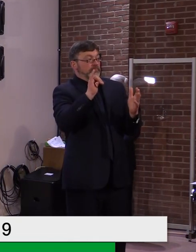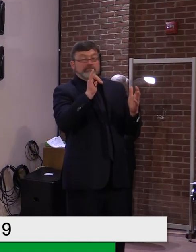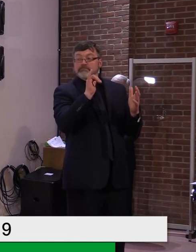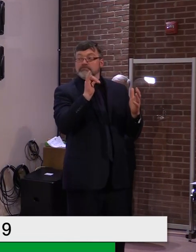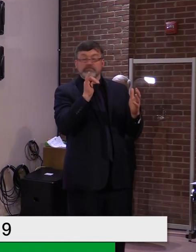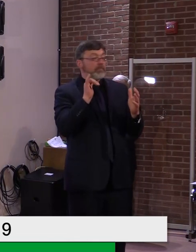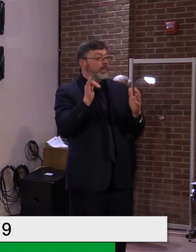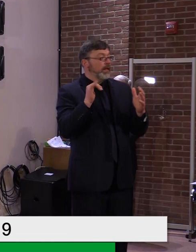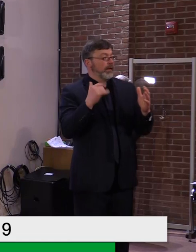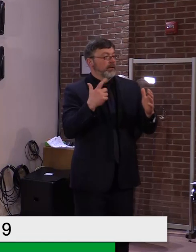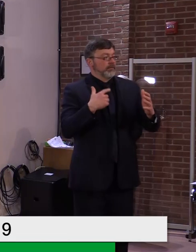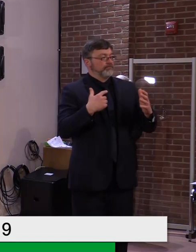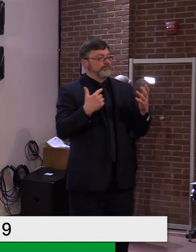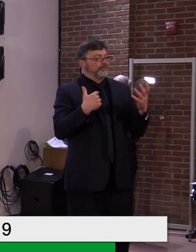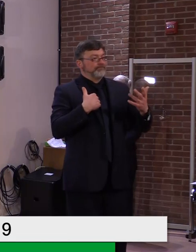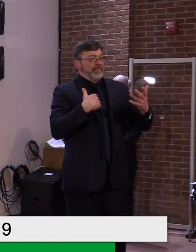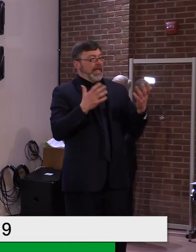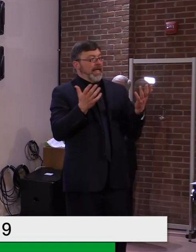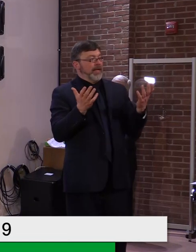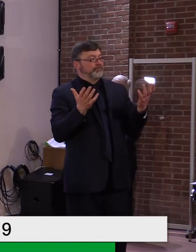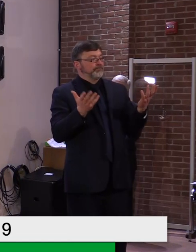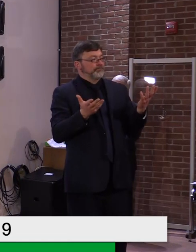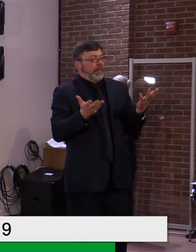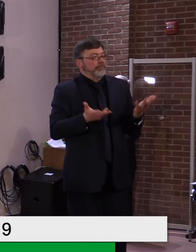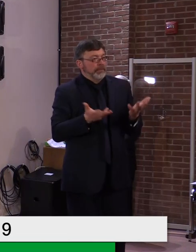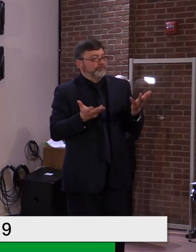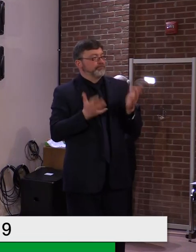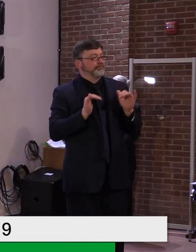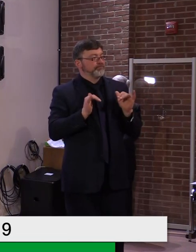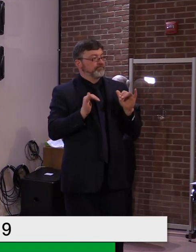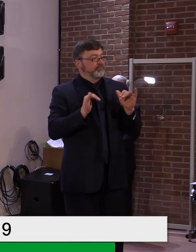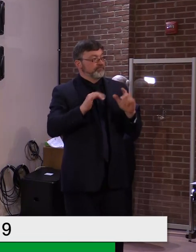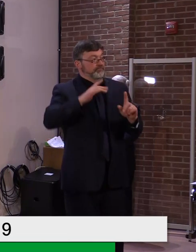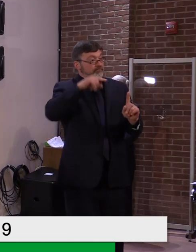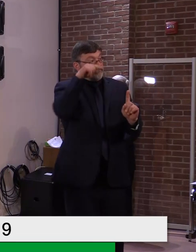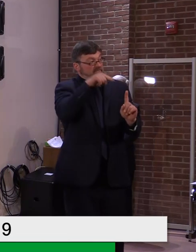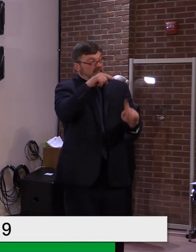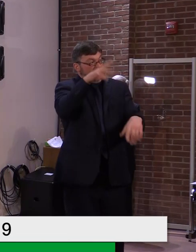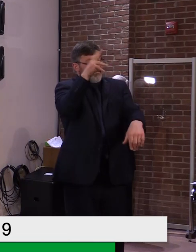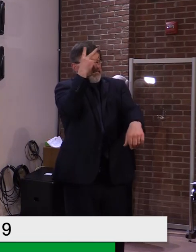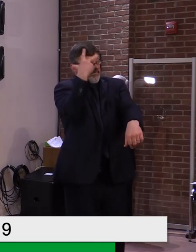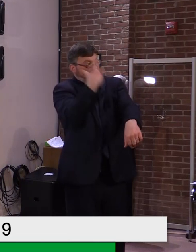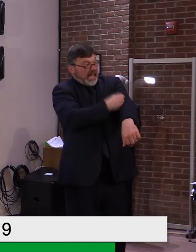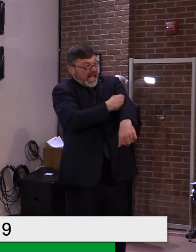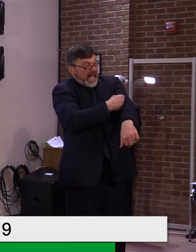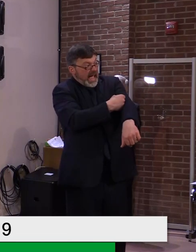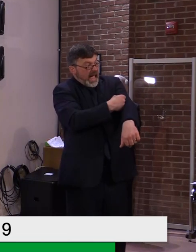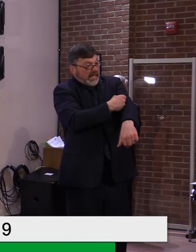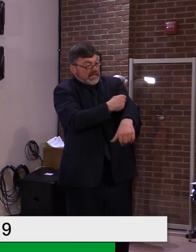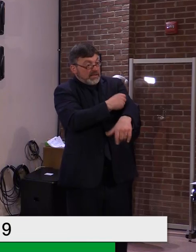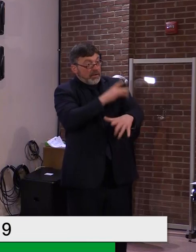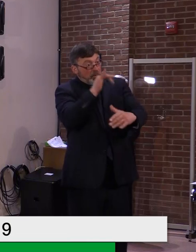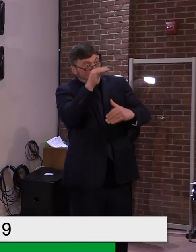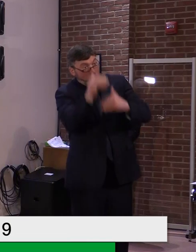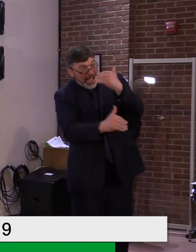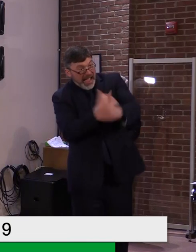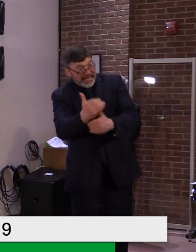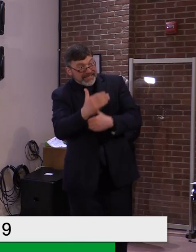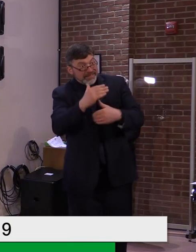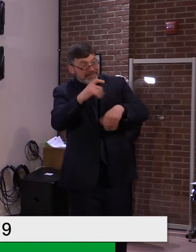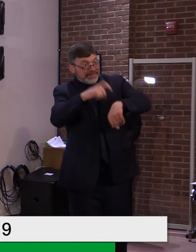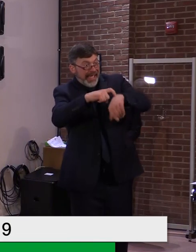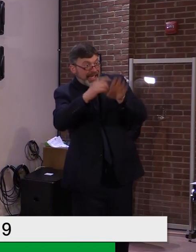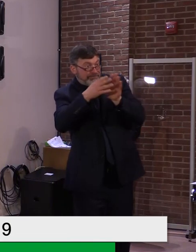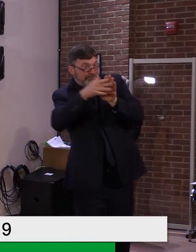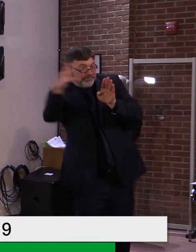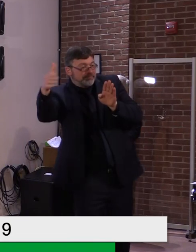to vaccinate the rest of the population from this point forward. So we'll just have to wait and see, but we are